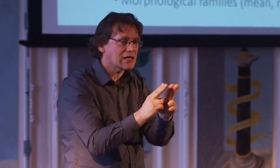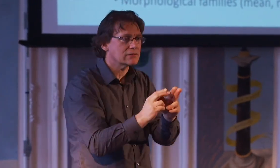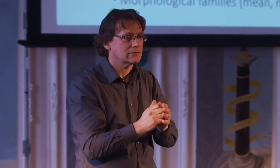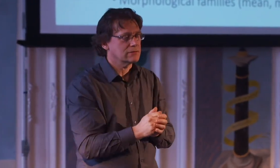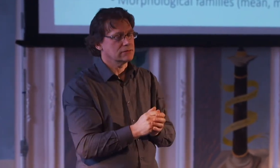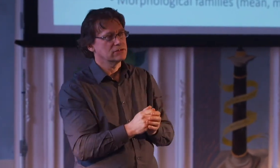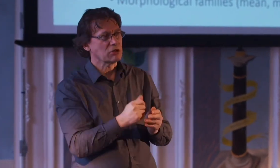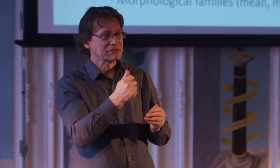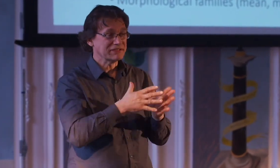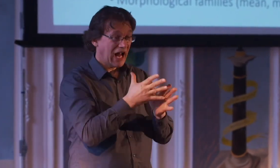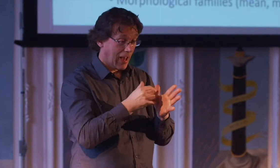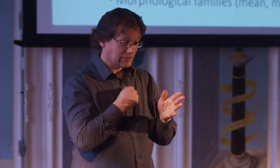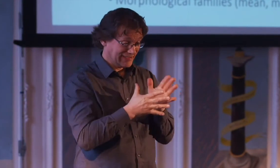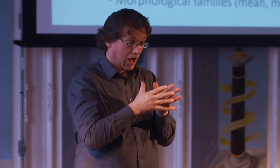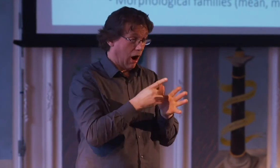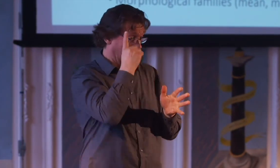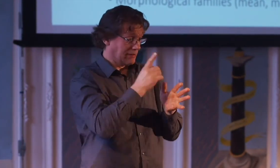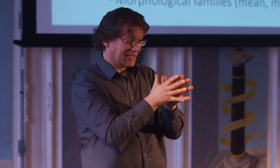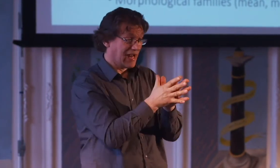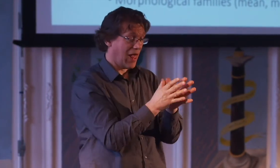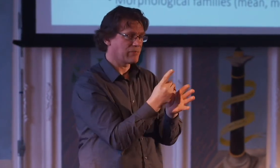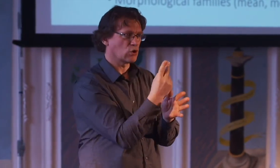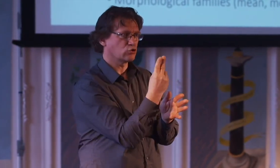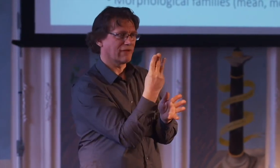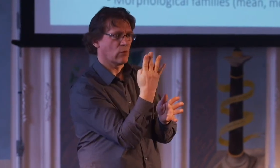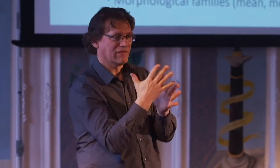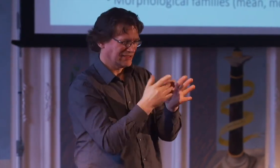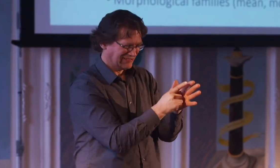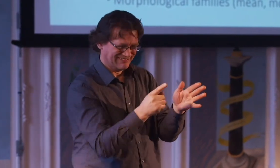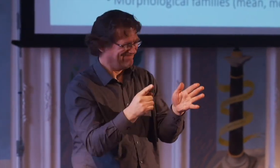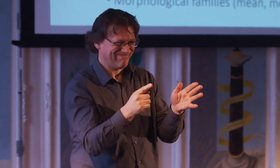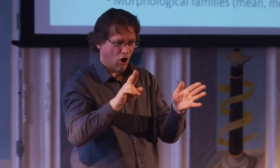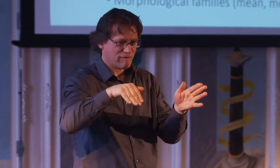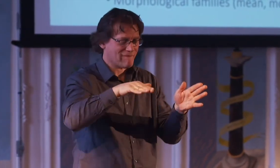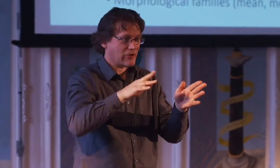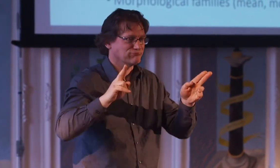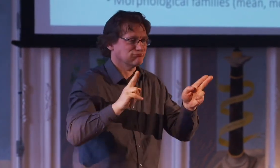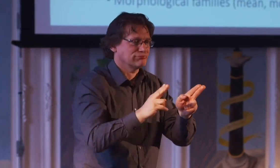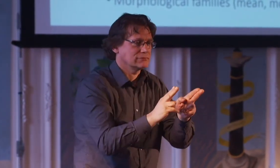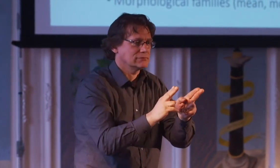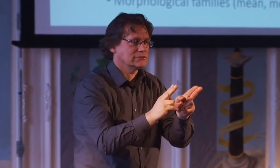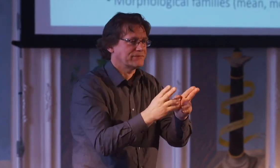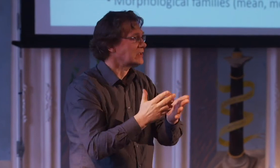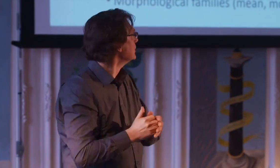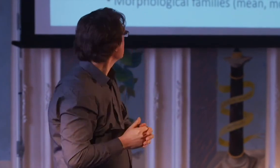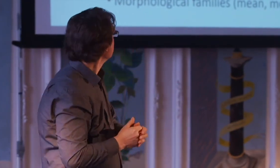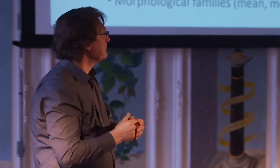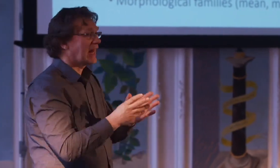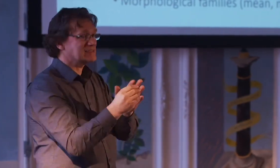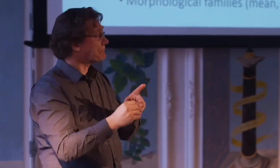We simplify signs. Because, for example, there might be several signs that we could use, one sign for each